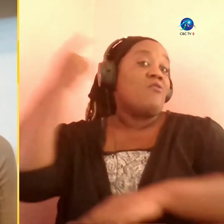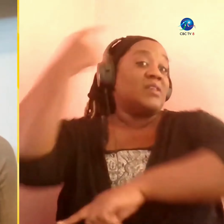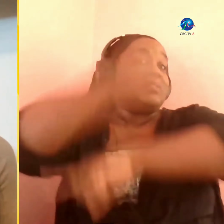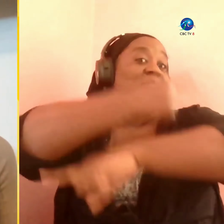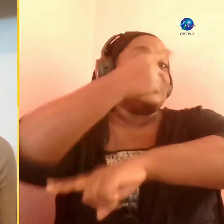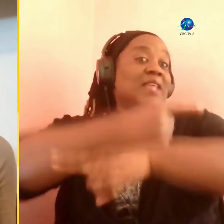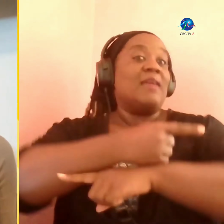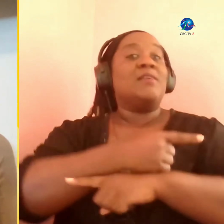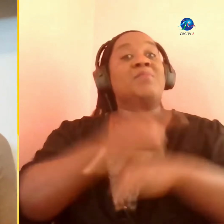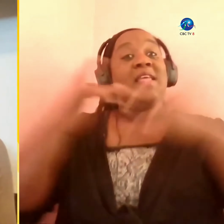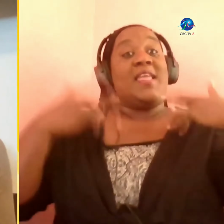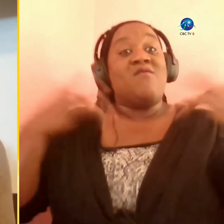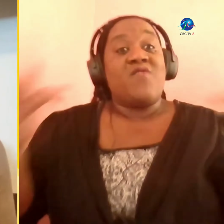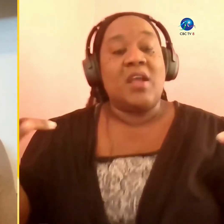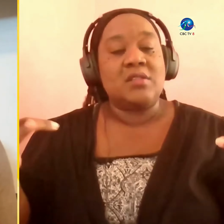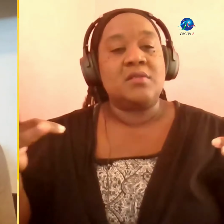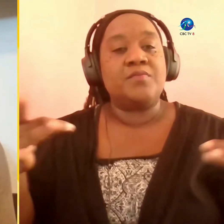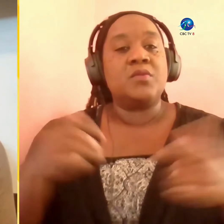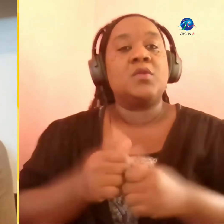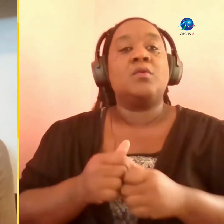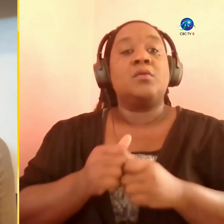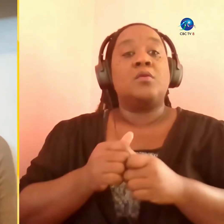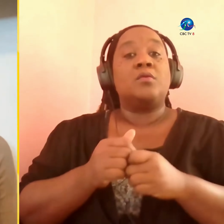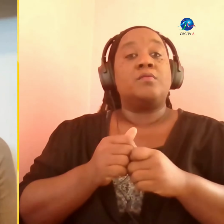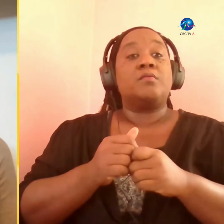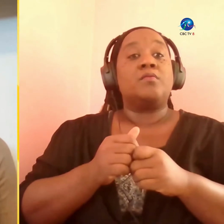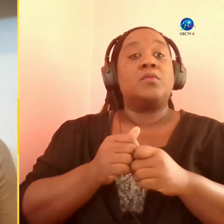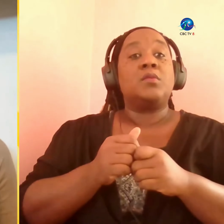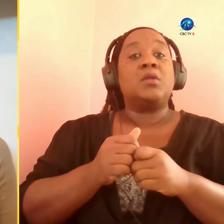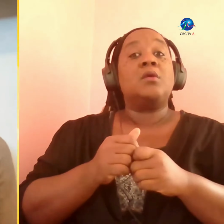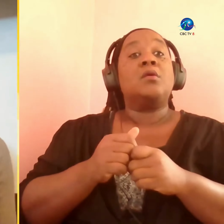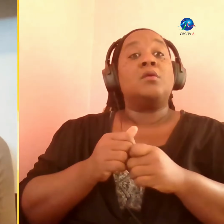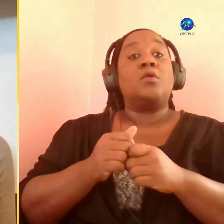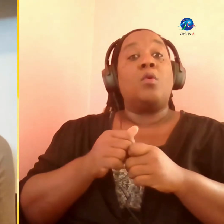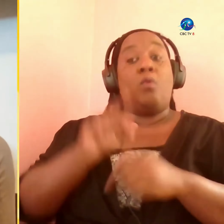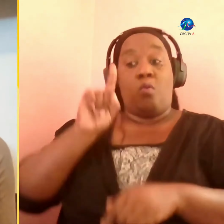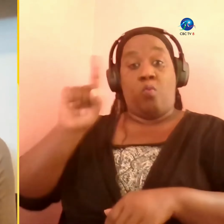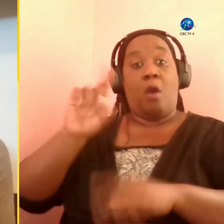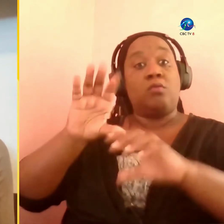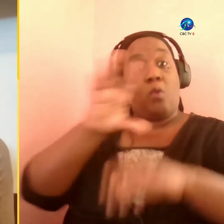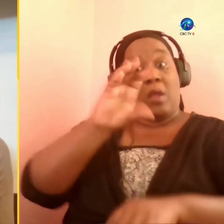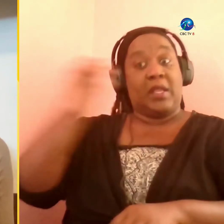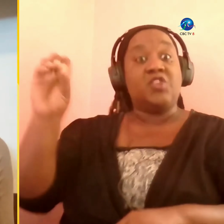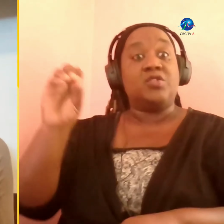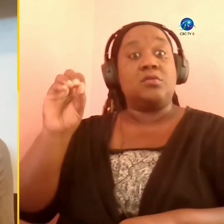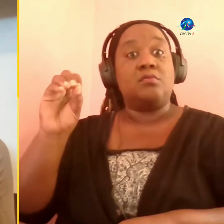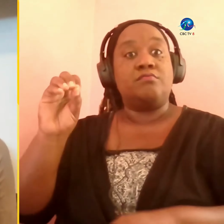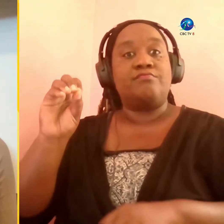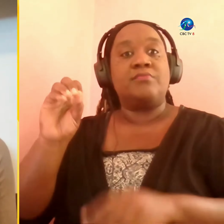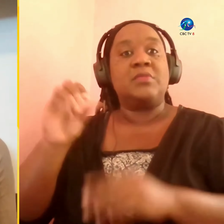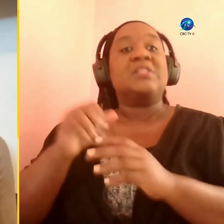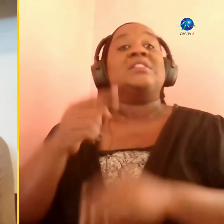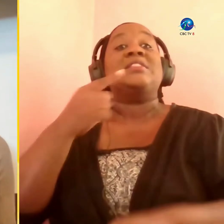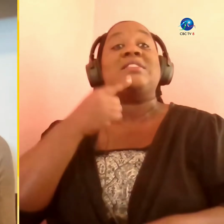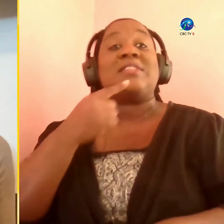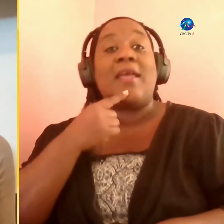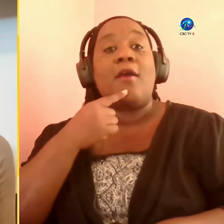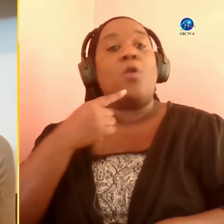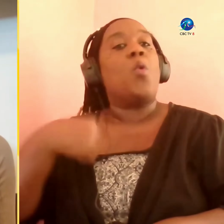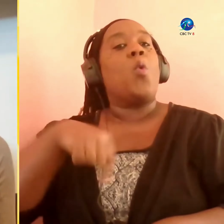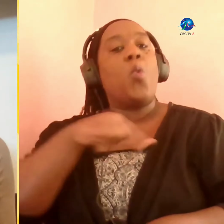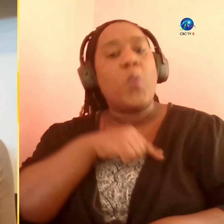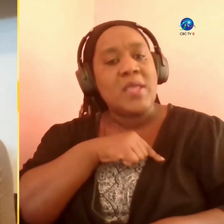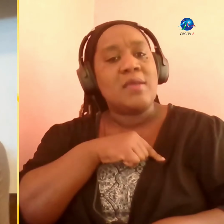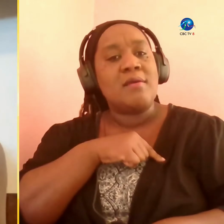Organization, who have commissioned us to have this event and to spread awareness for World Hearing Day for